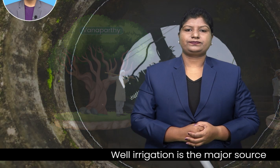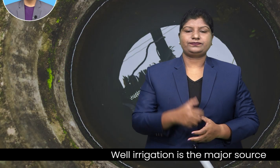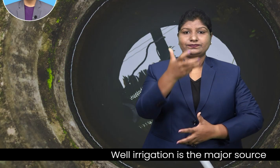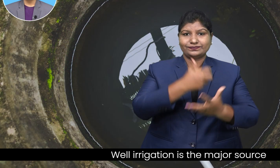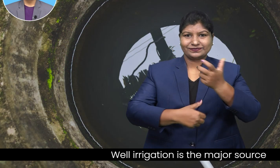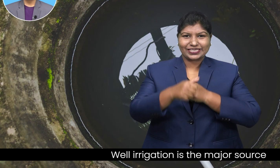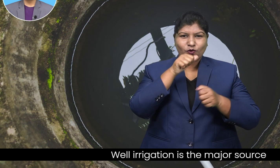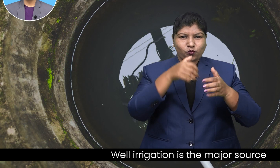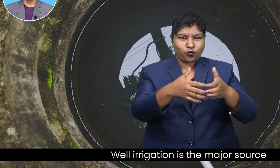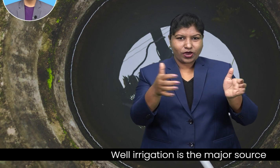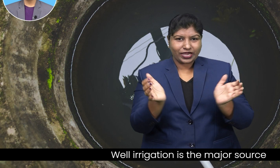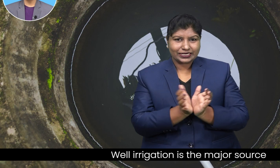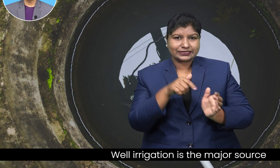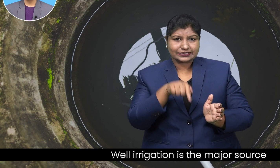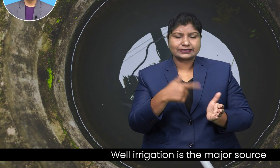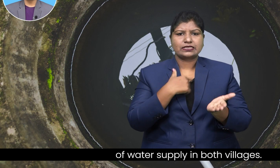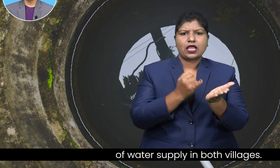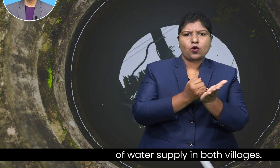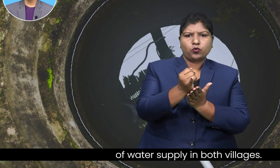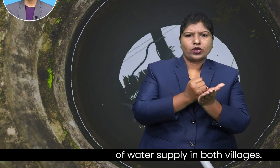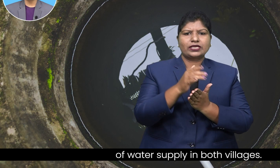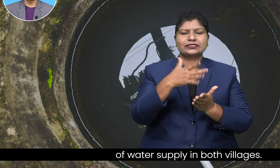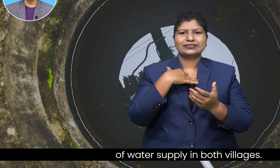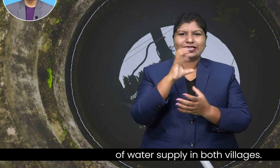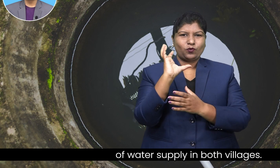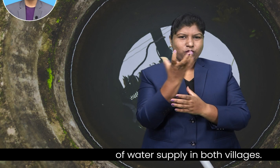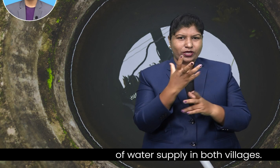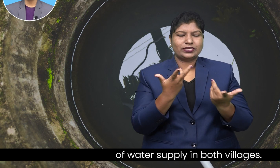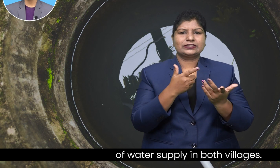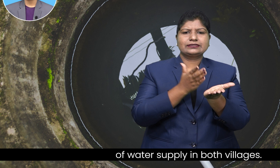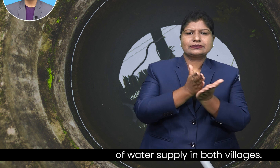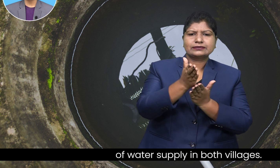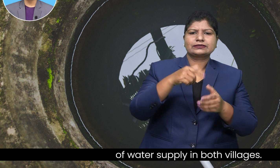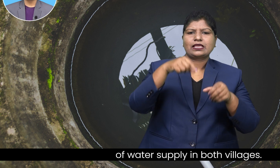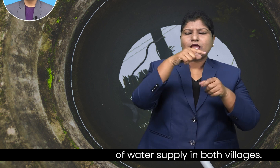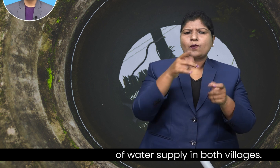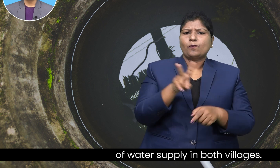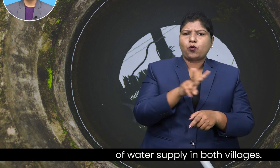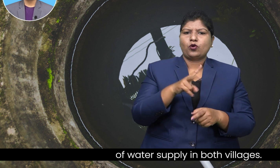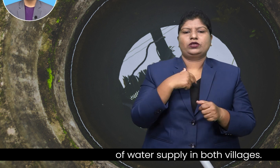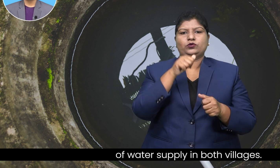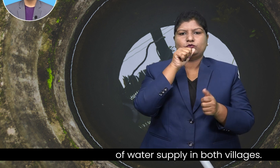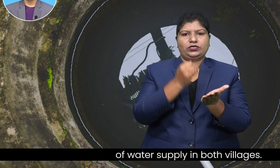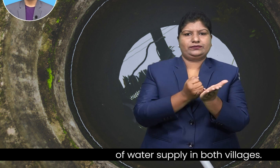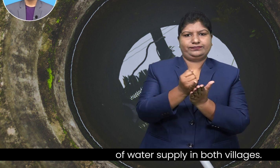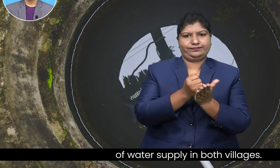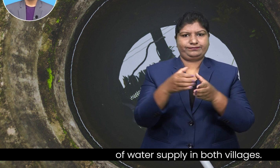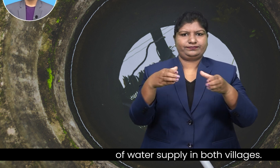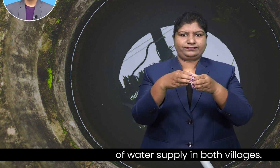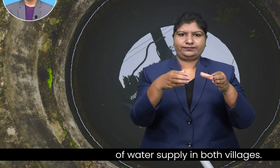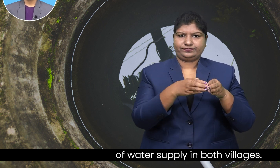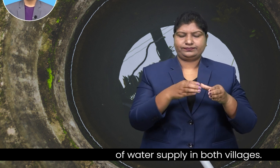Well irrigation is the major source of water supply in both villages.